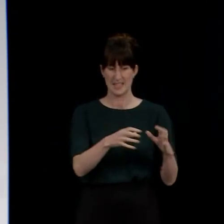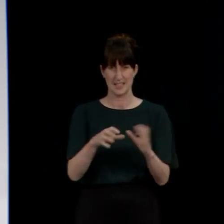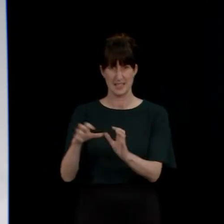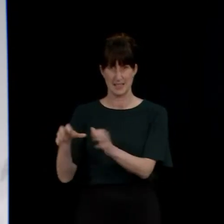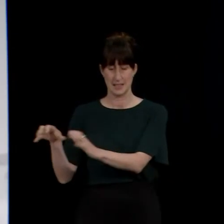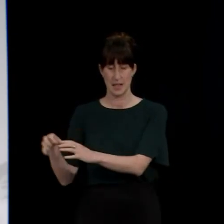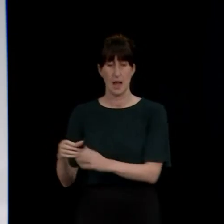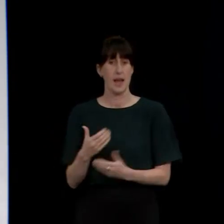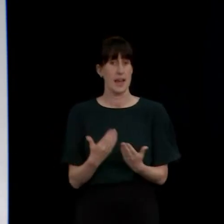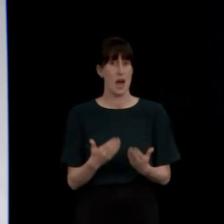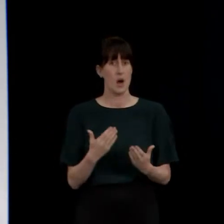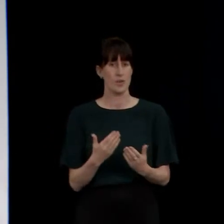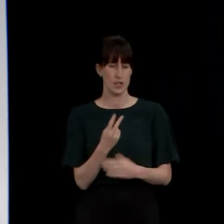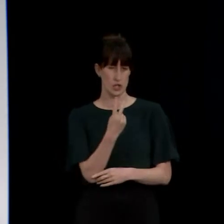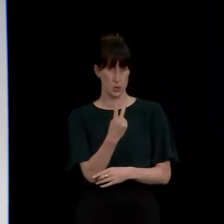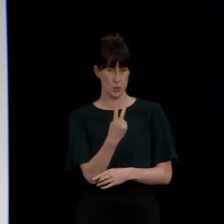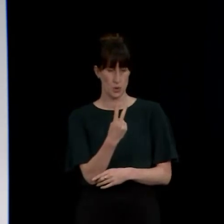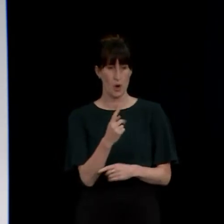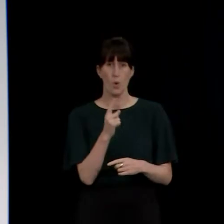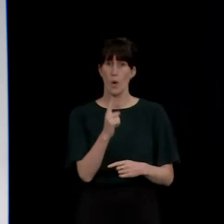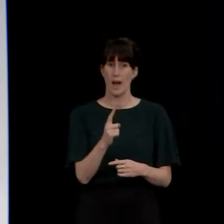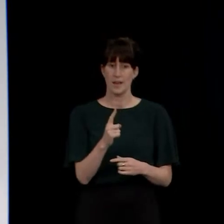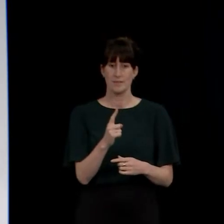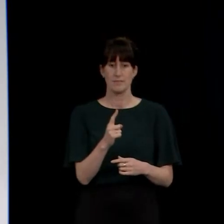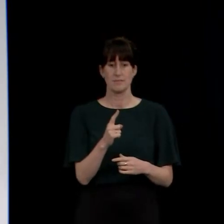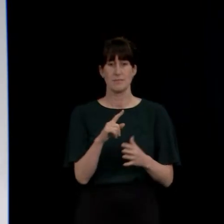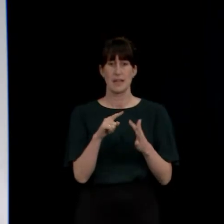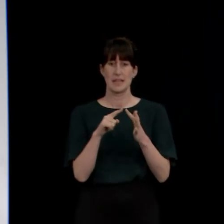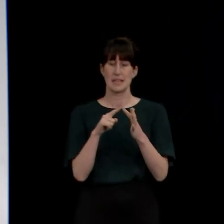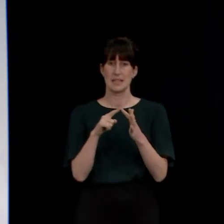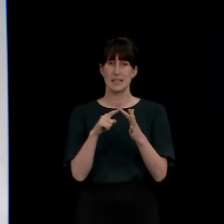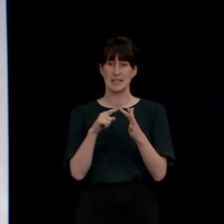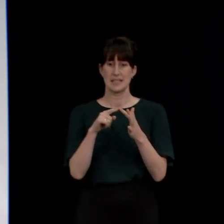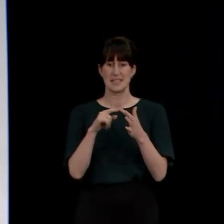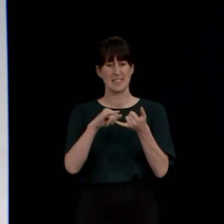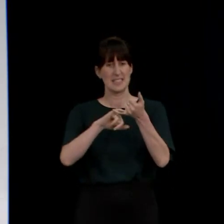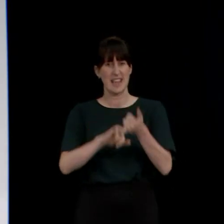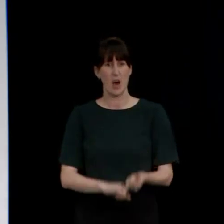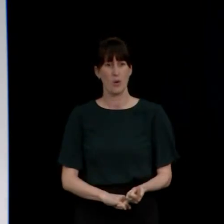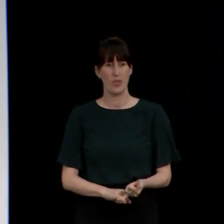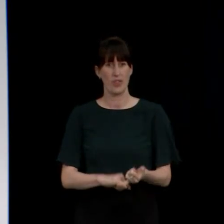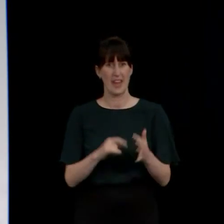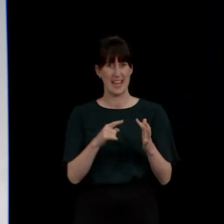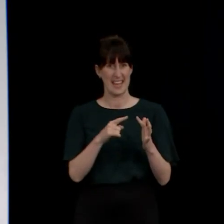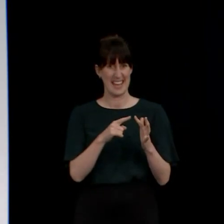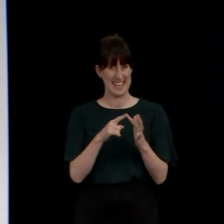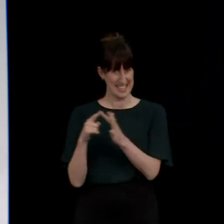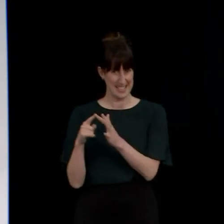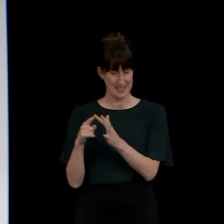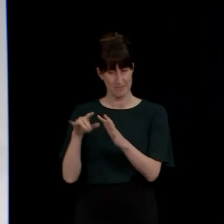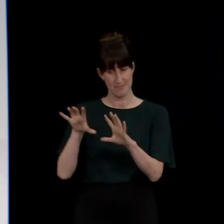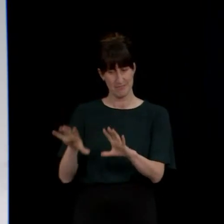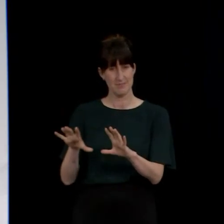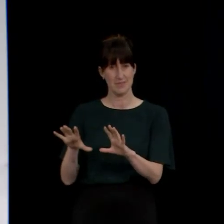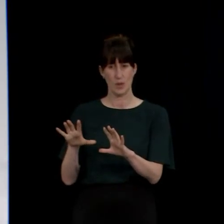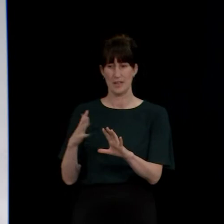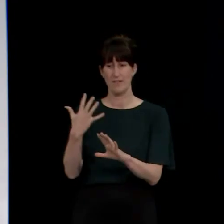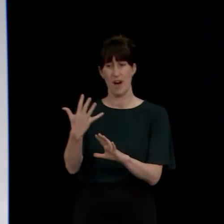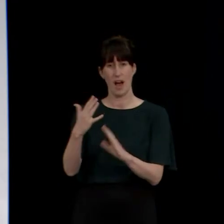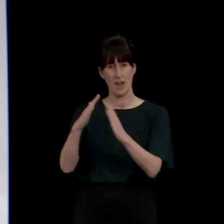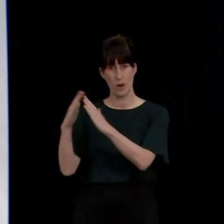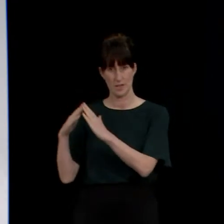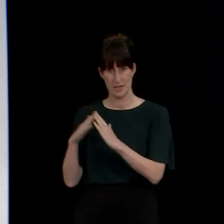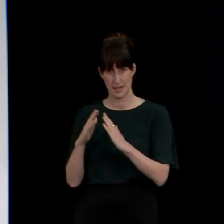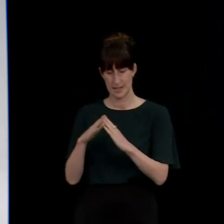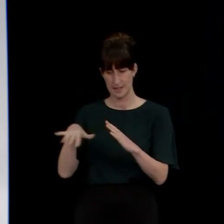subclusters, one of which they're calling the Southeast Auckland cluster, household cluster. There are 5 households in that one. And then